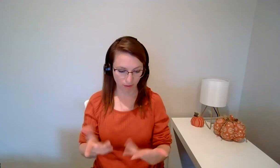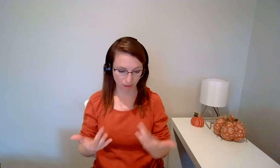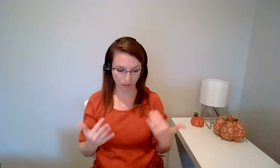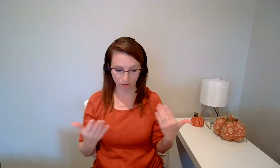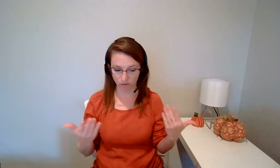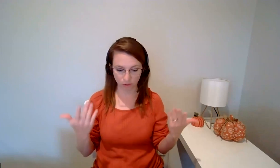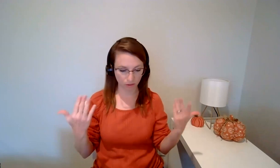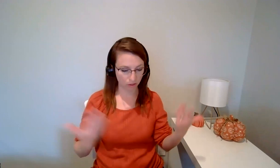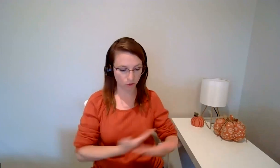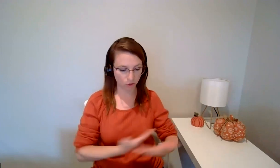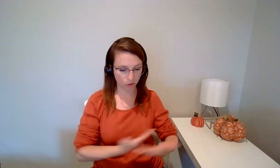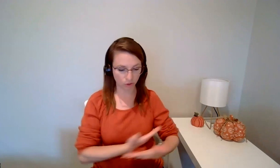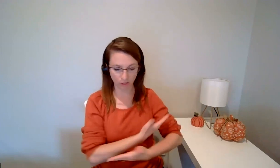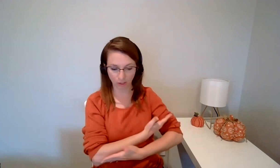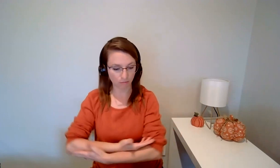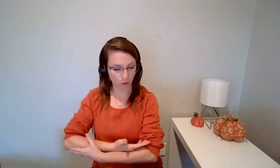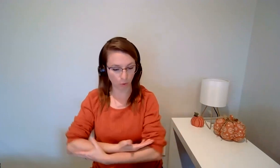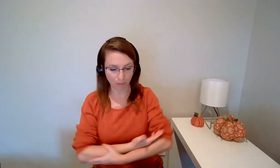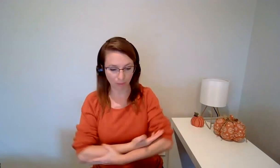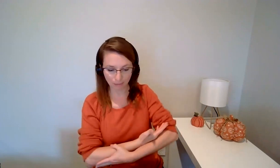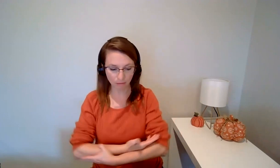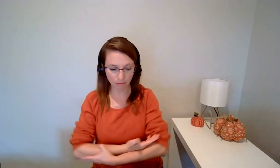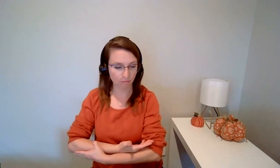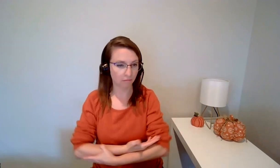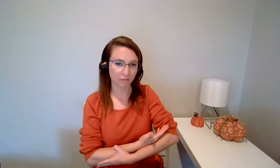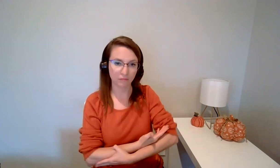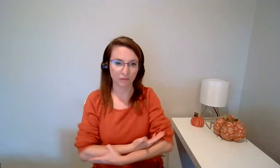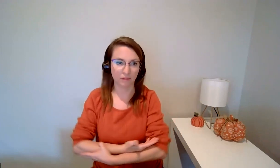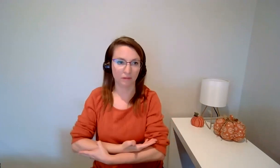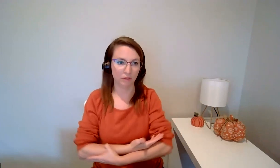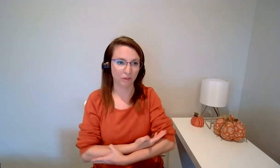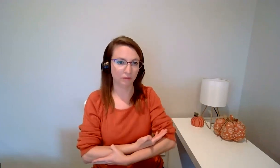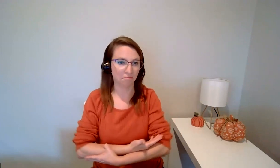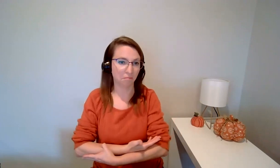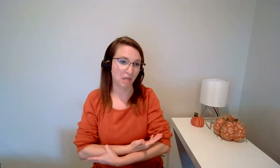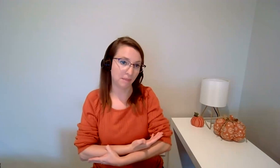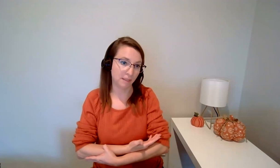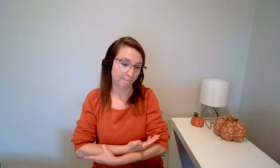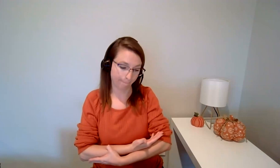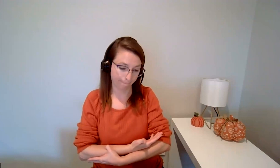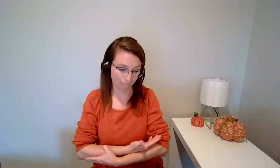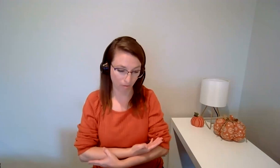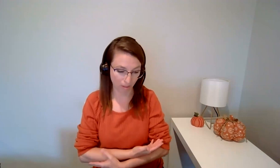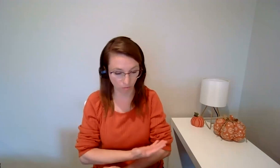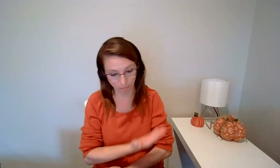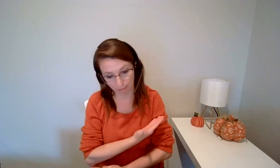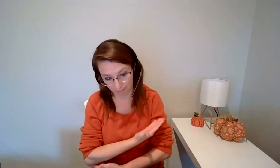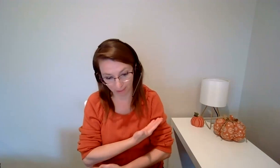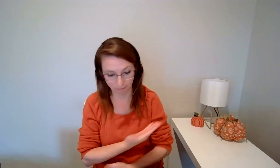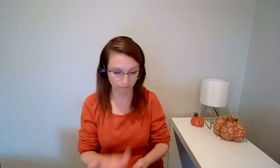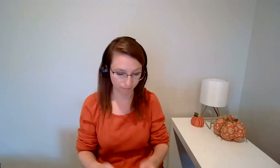And then just a generic, baby. You just baby. Okay, or baby.